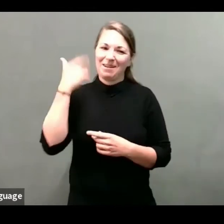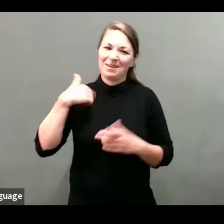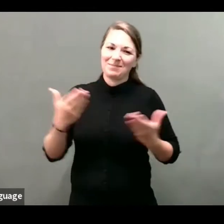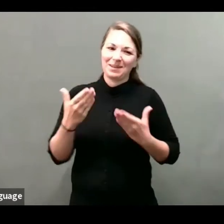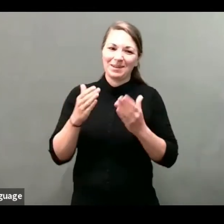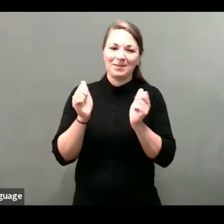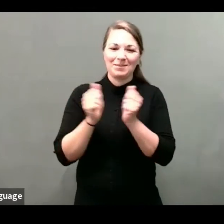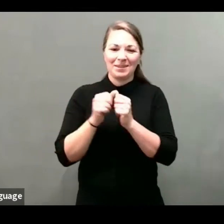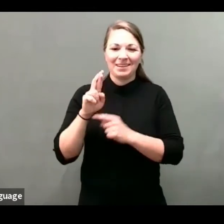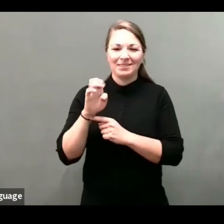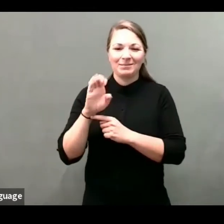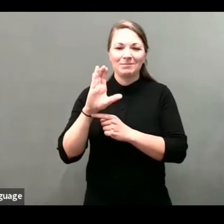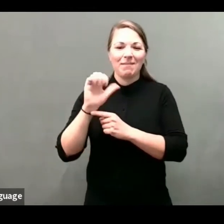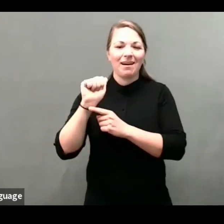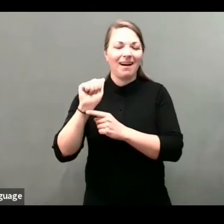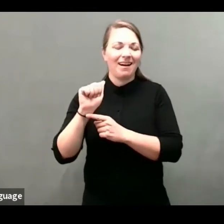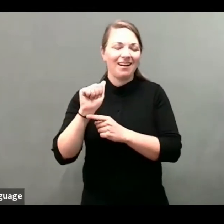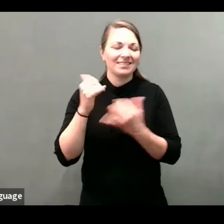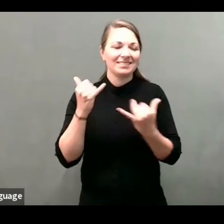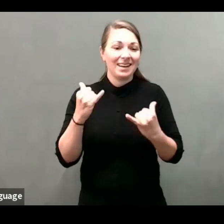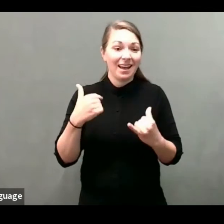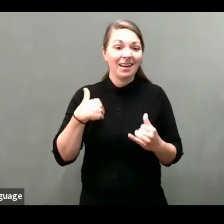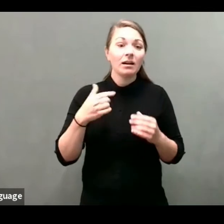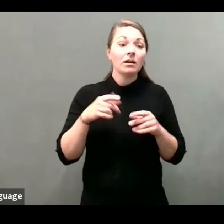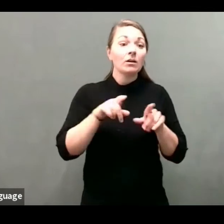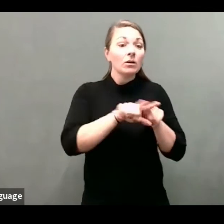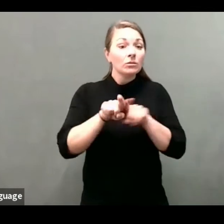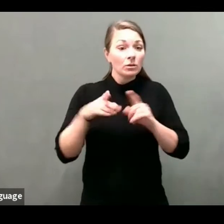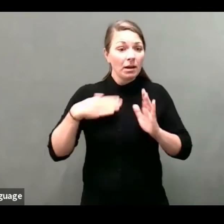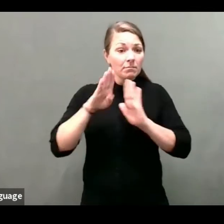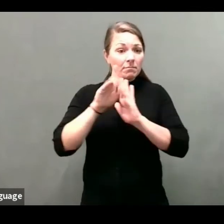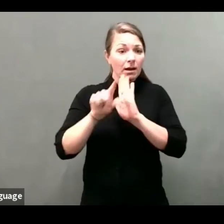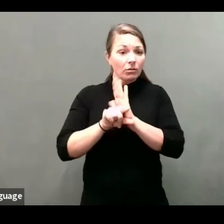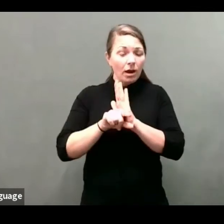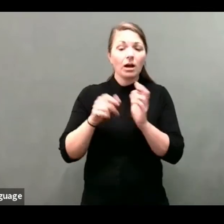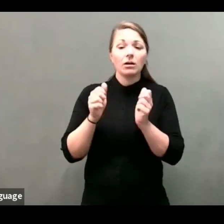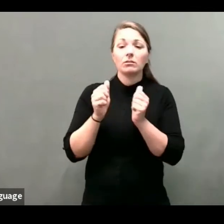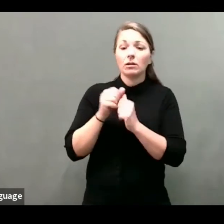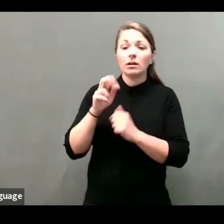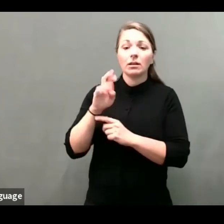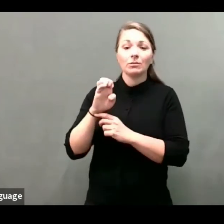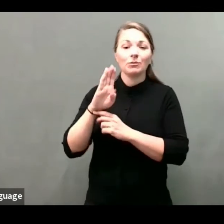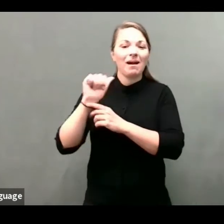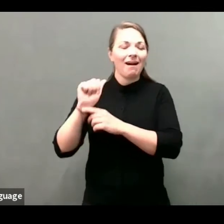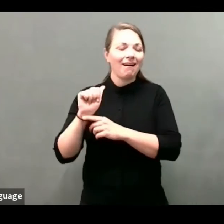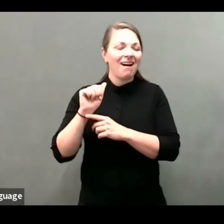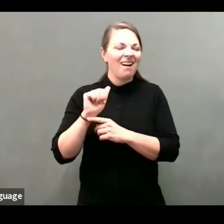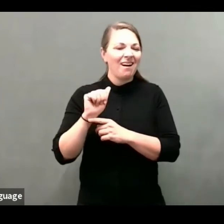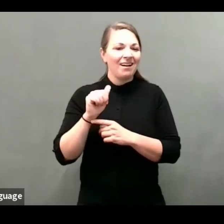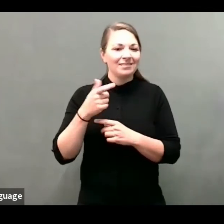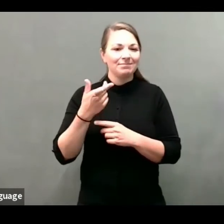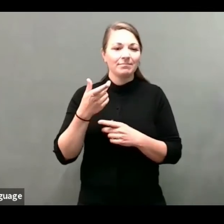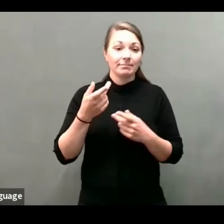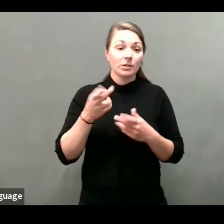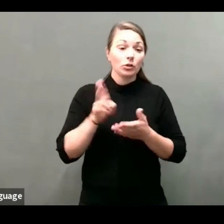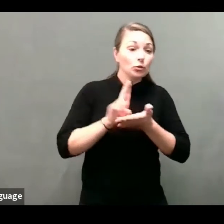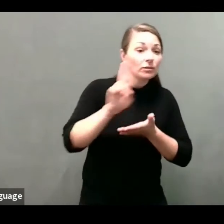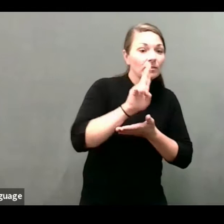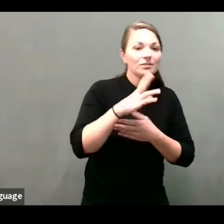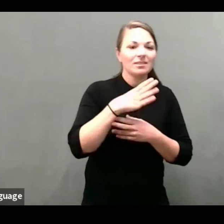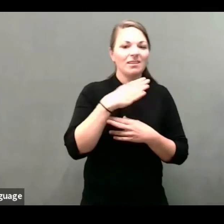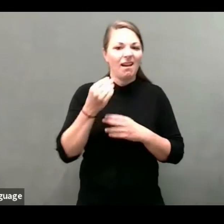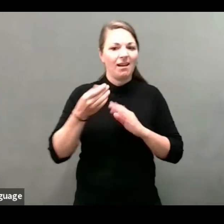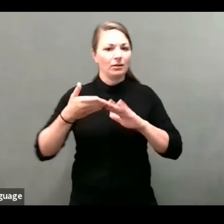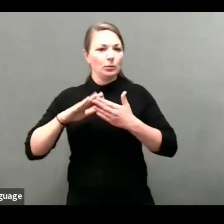background as a sexual assault advocate in both the campus and community settings from before I went to nursing school. So thank